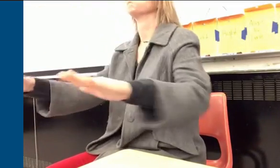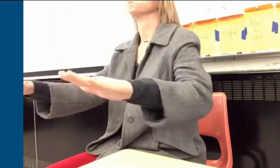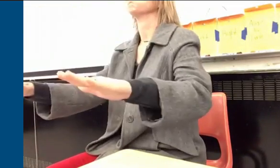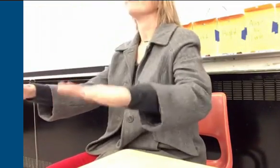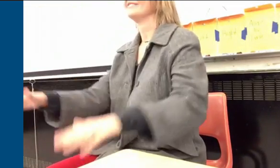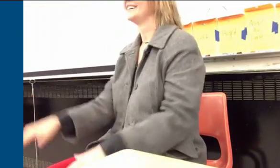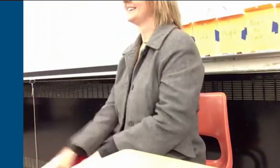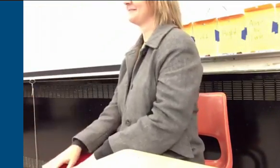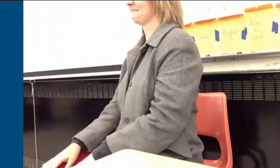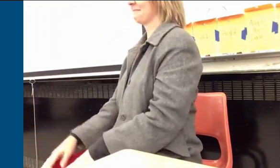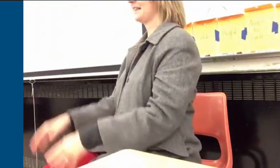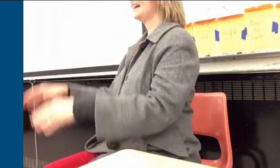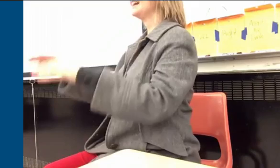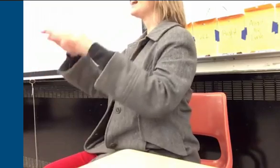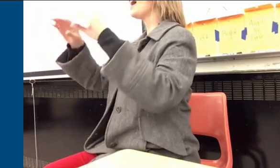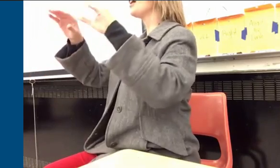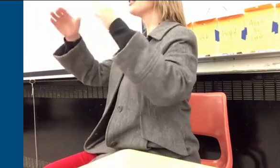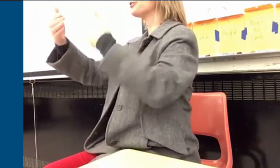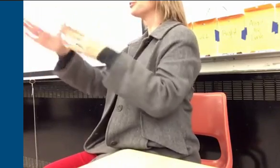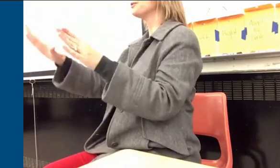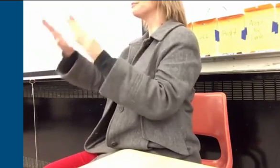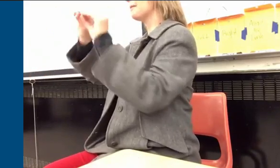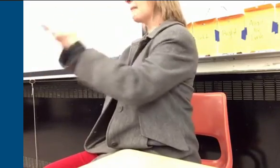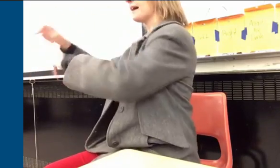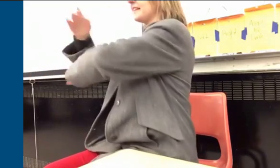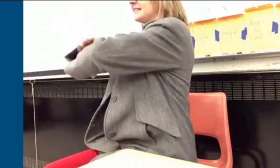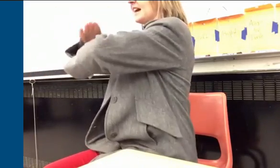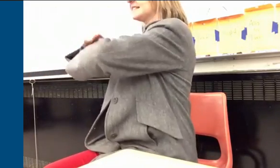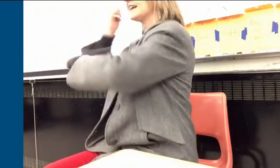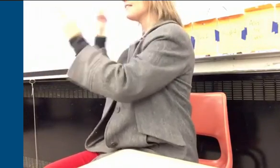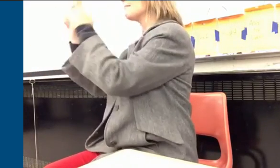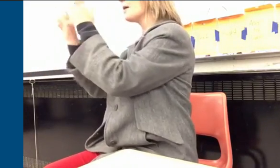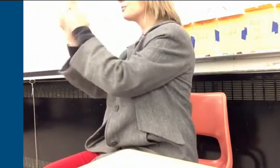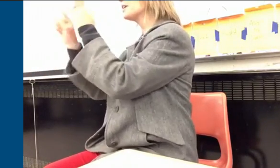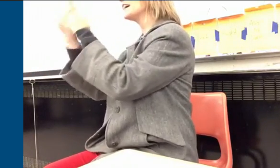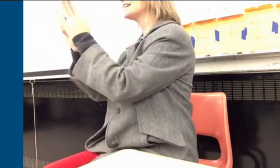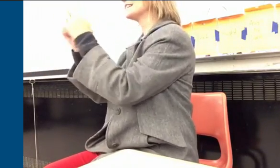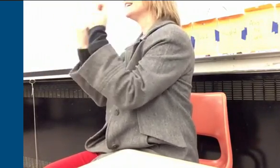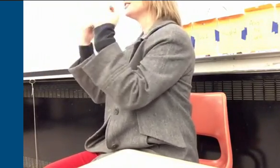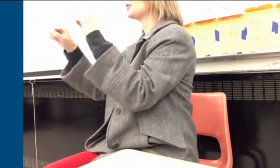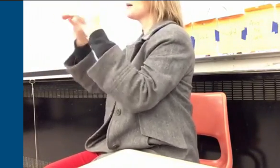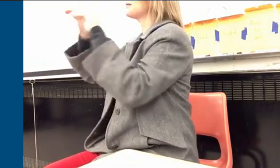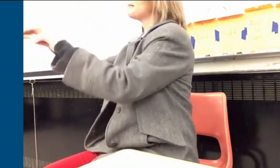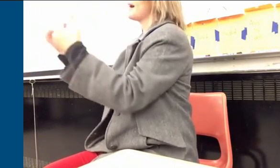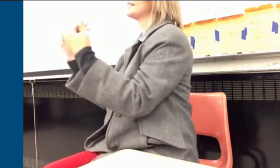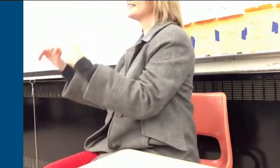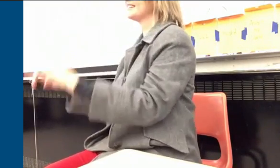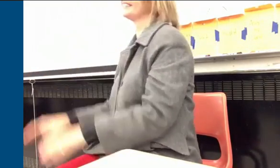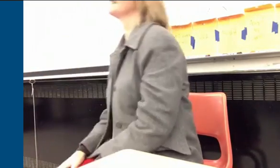Okay, put my room back how it goes. If the bell rings, please try to still put it back.